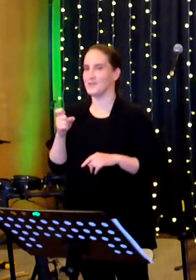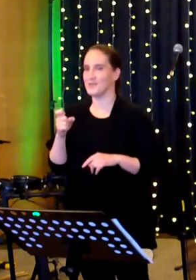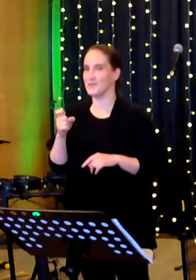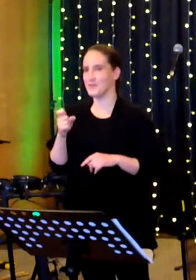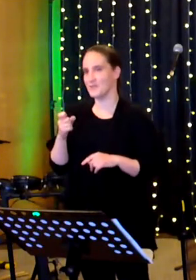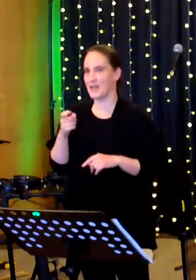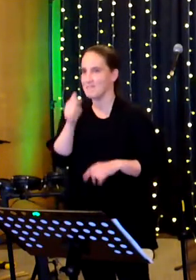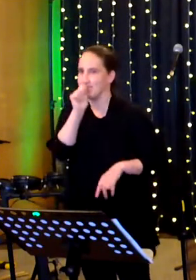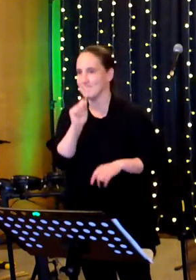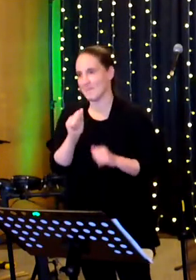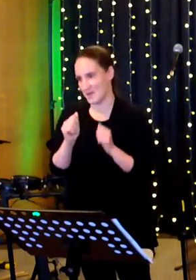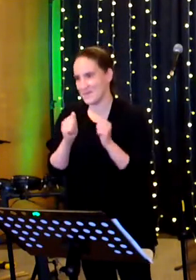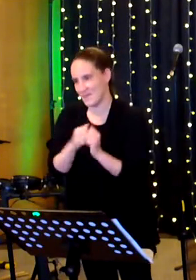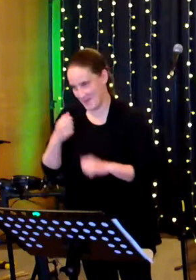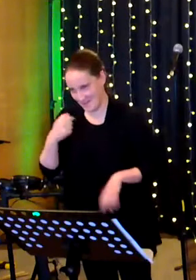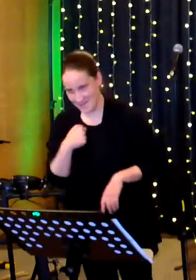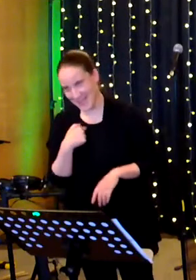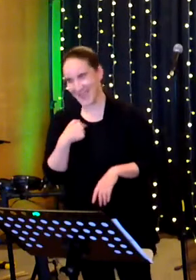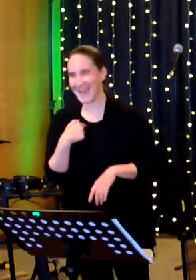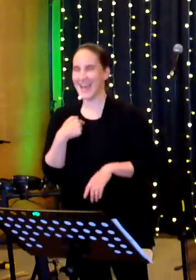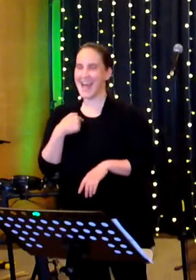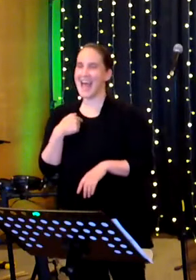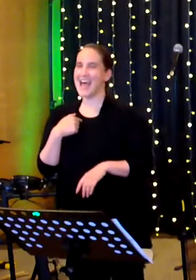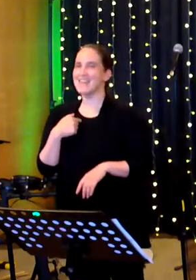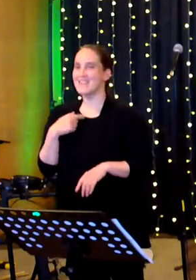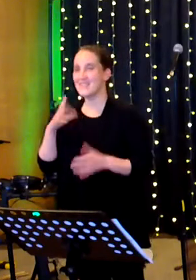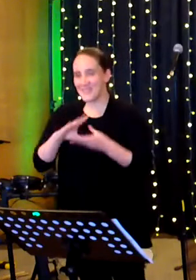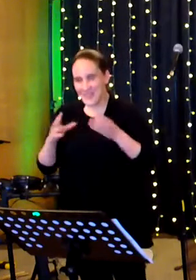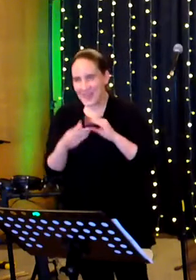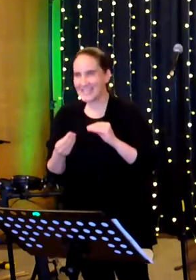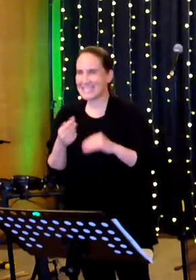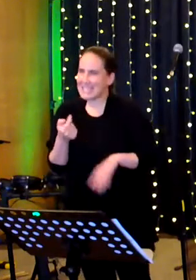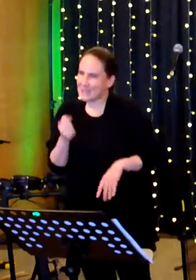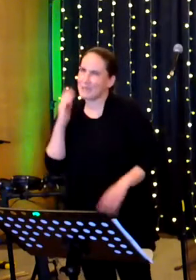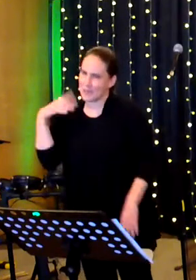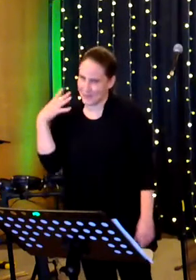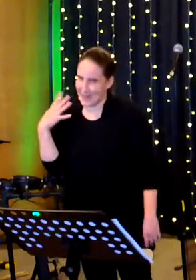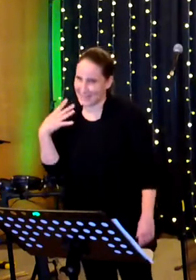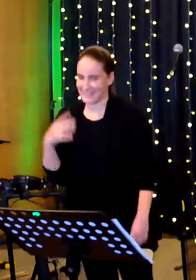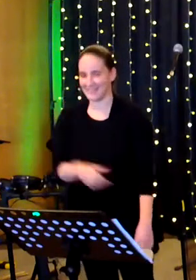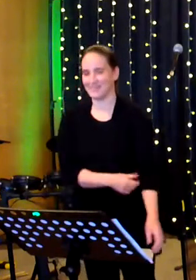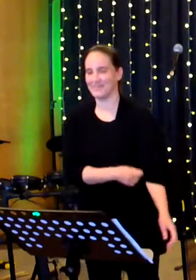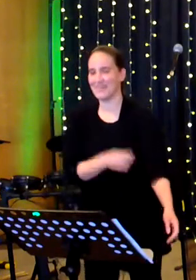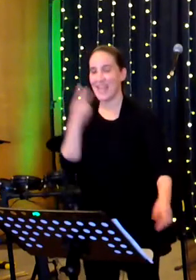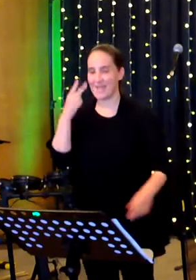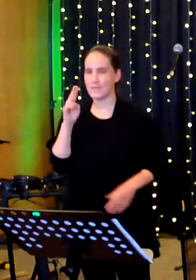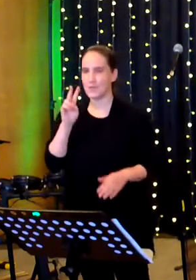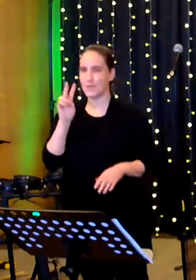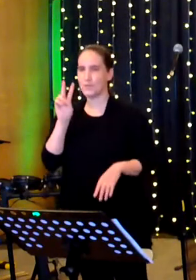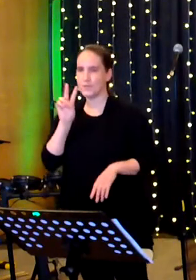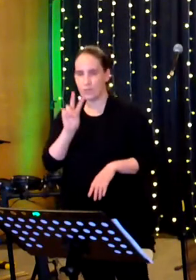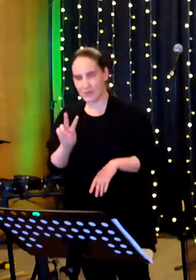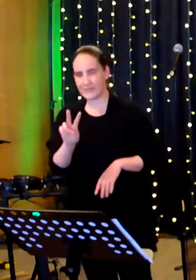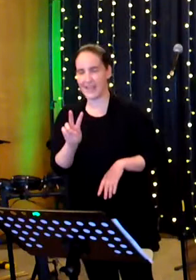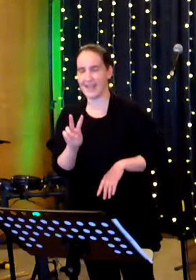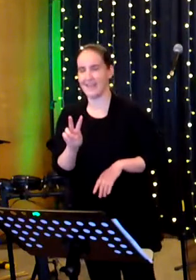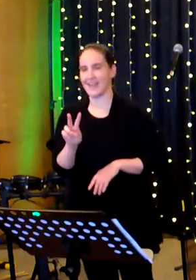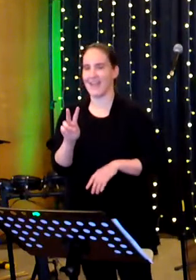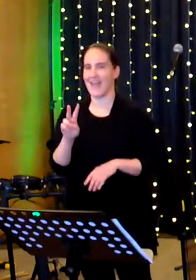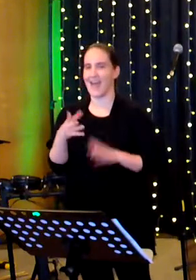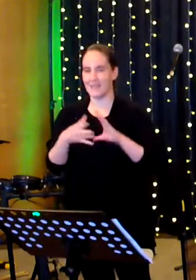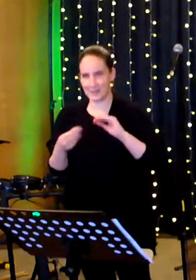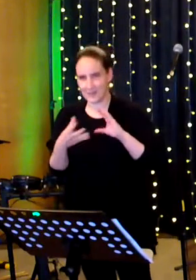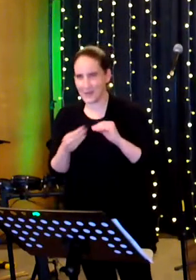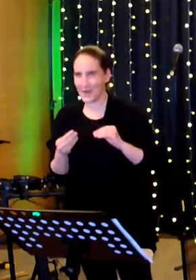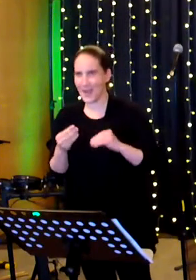Like, it's just insanity, okay? So if you've read ahead in chapter 10 of Daniel, it's like it's madness here. But this